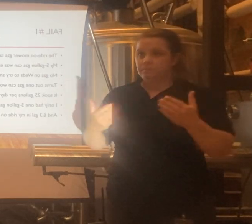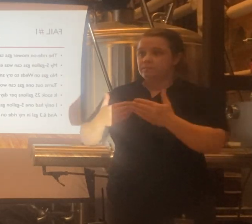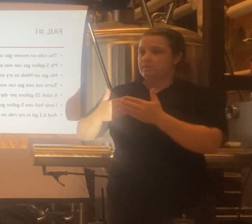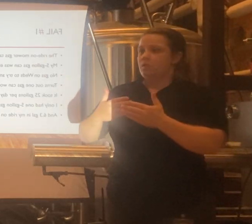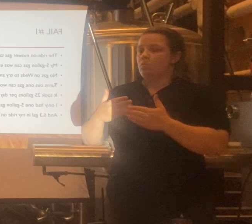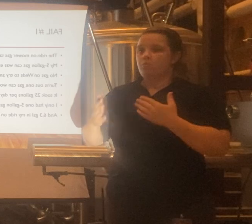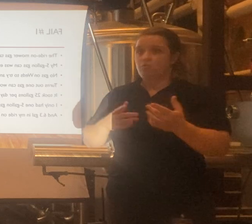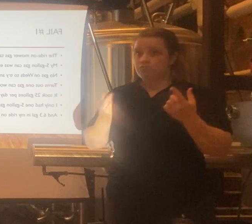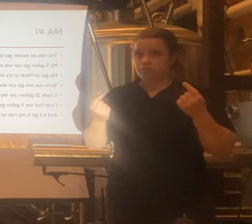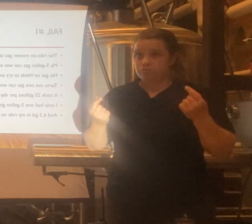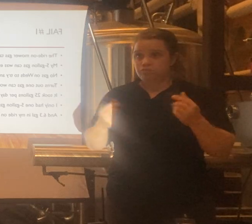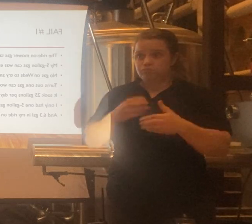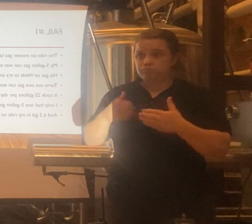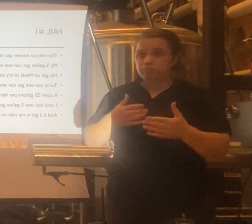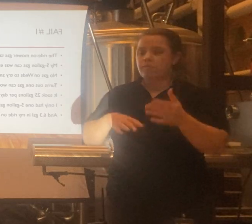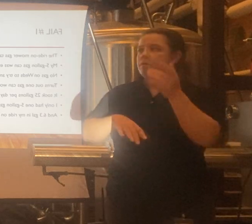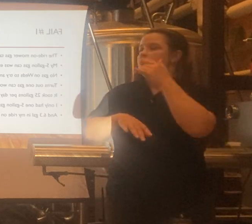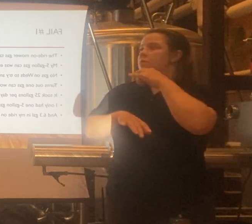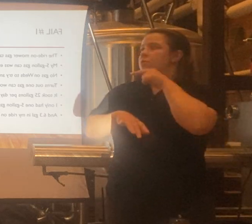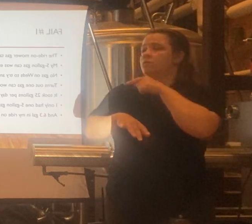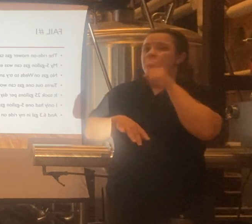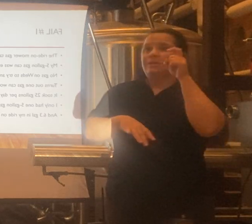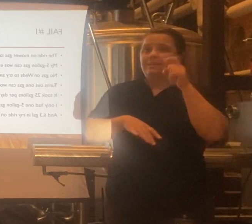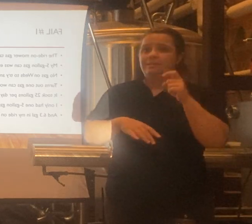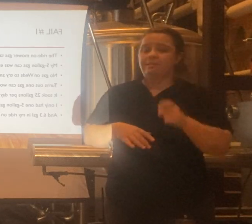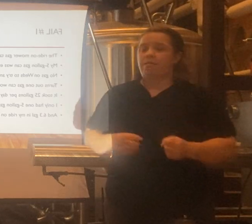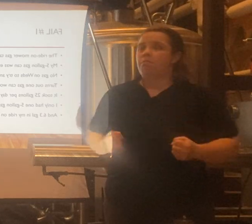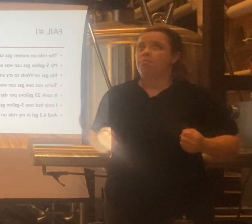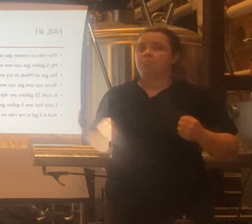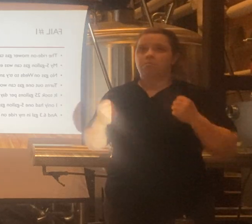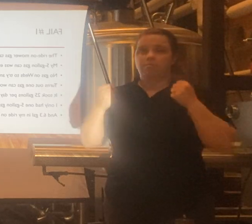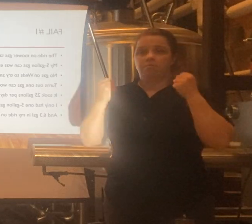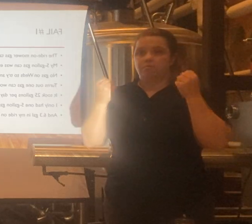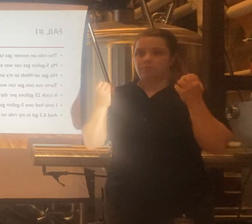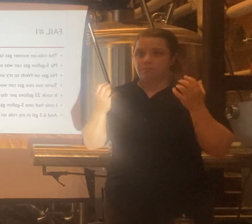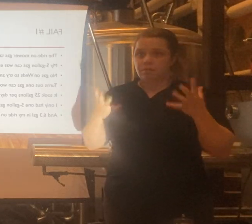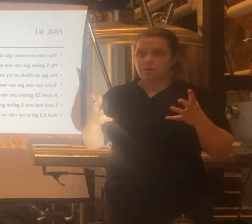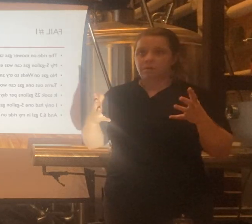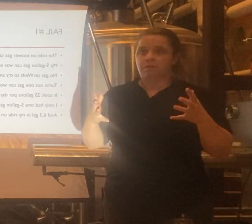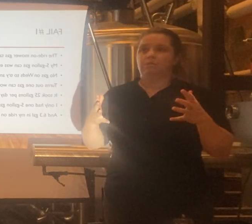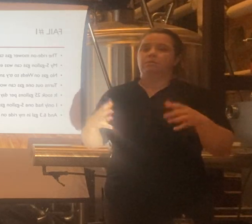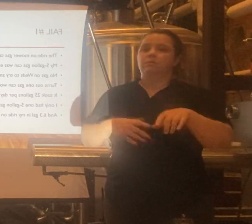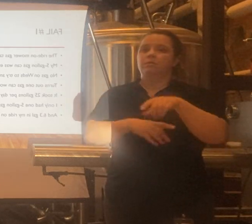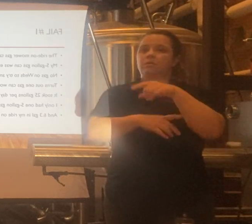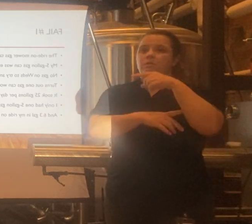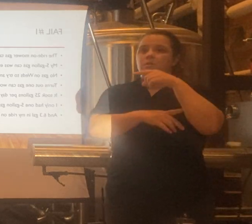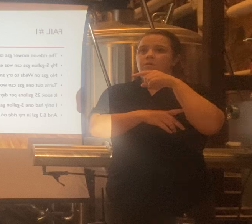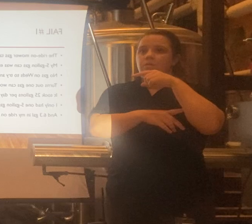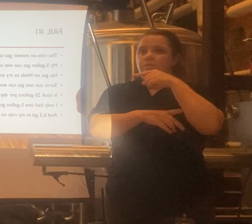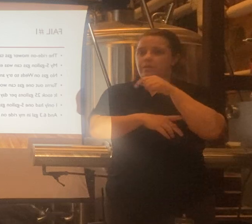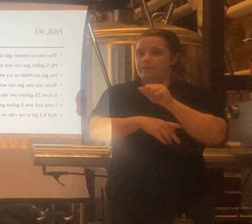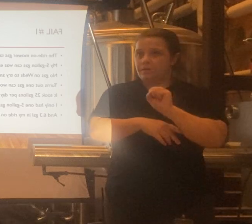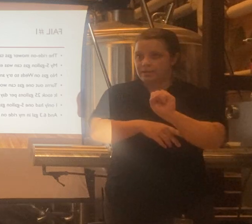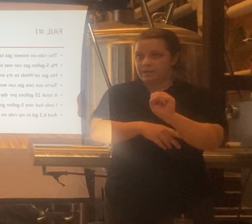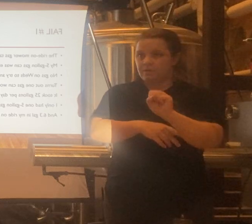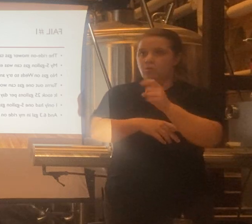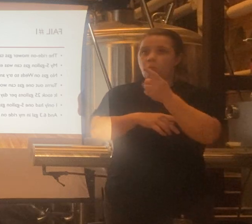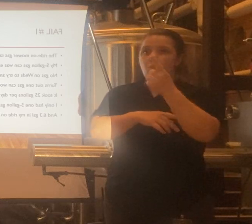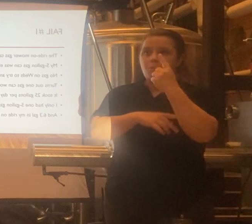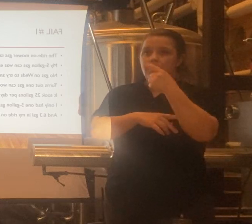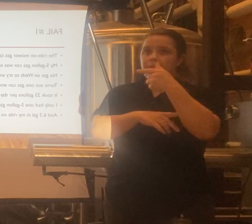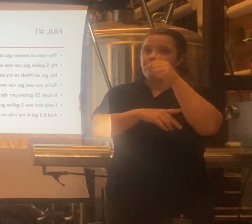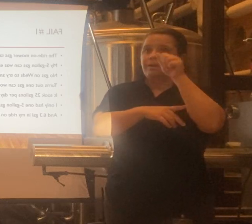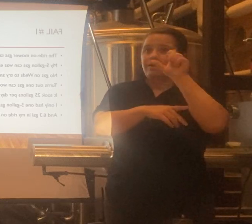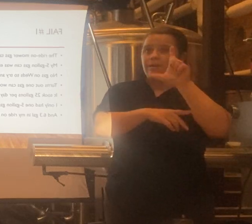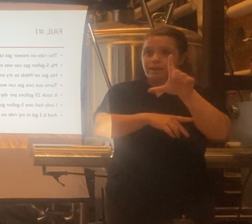going to use a lot of juice to run that thing. And a gallon an hour. So you need some